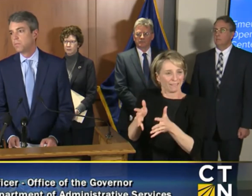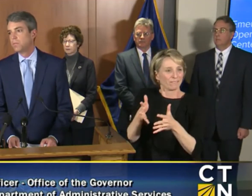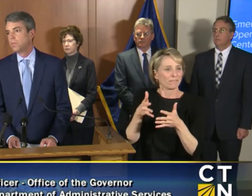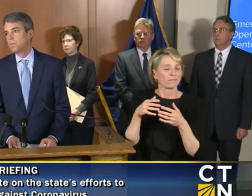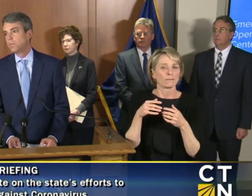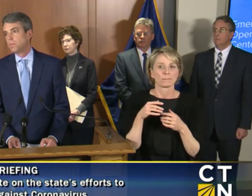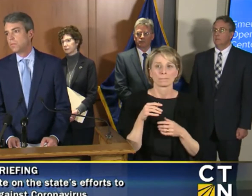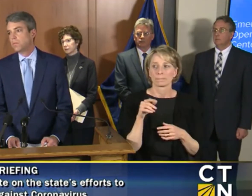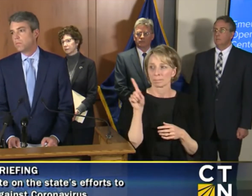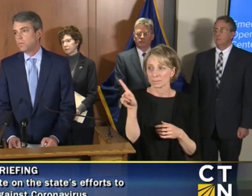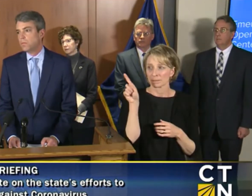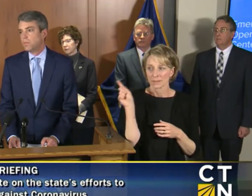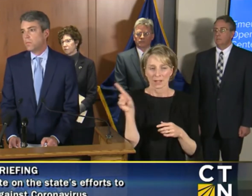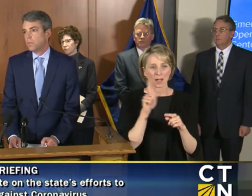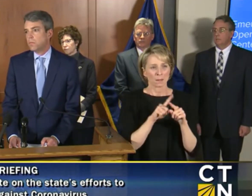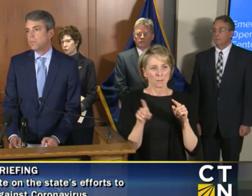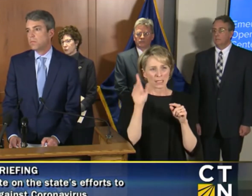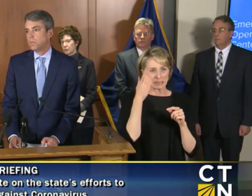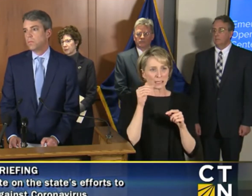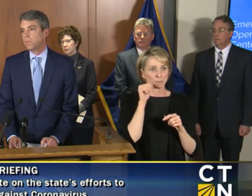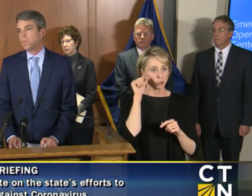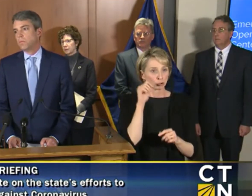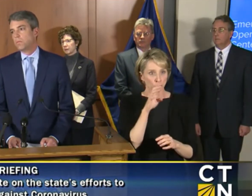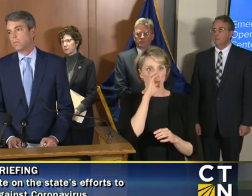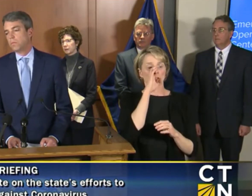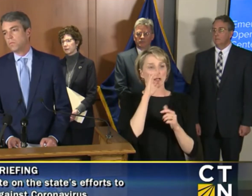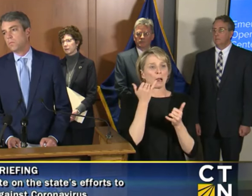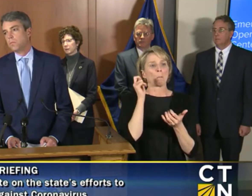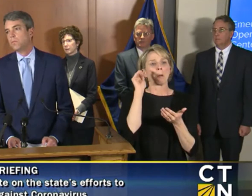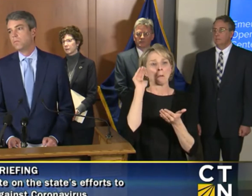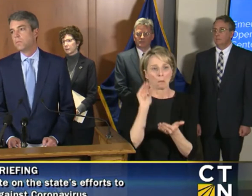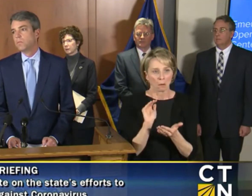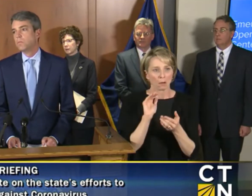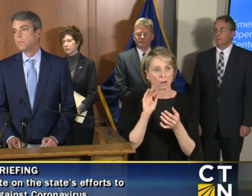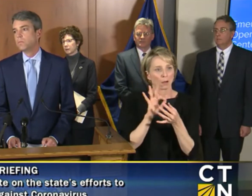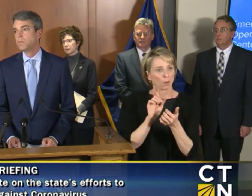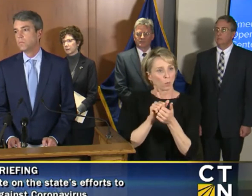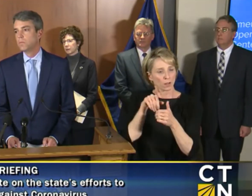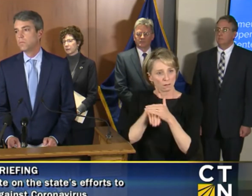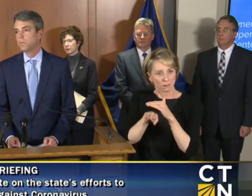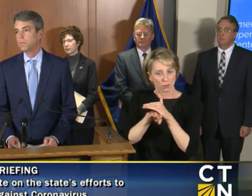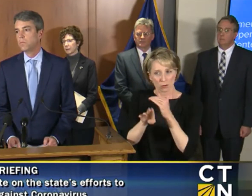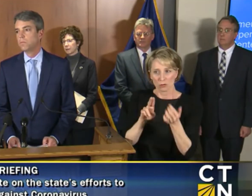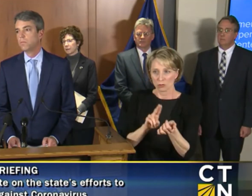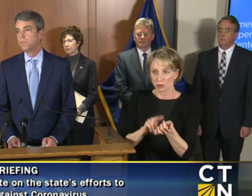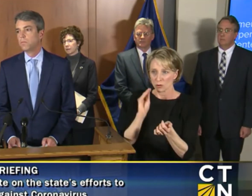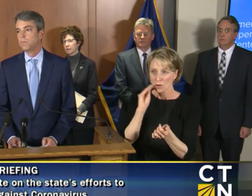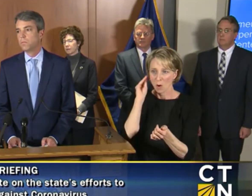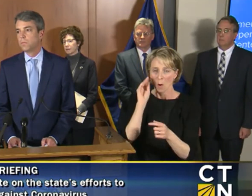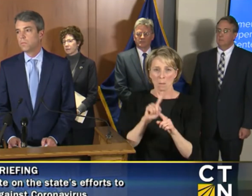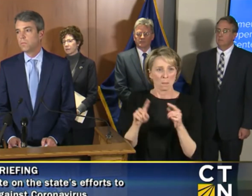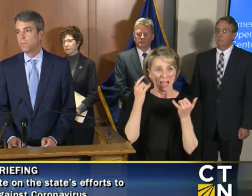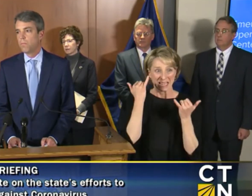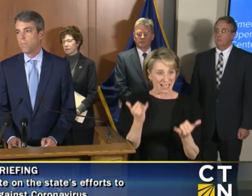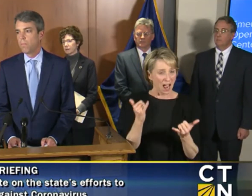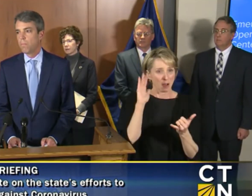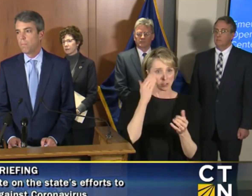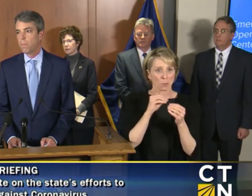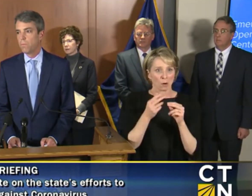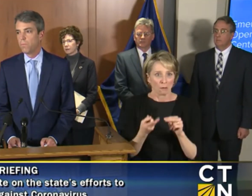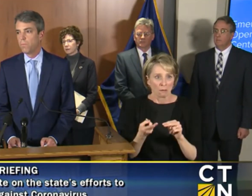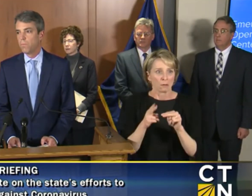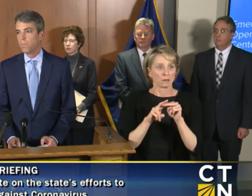seems, you relaxed them yesterday in the executive order, but this seems to be a stepping up now of a restriction